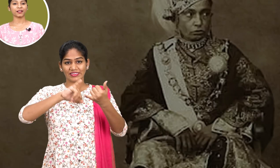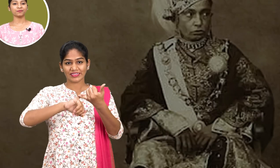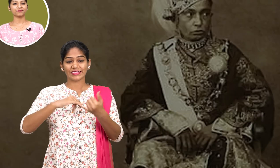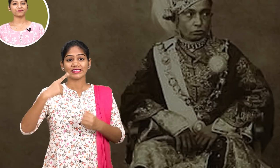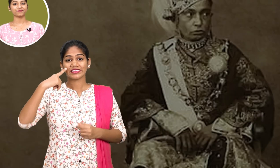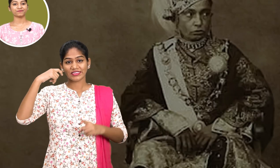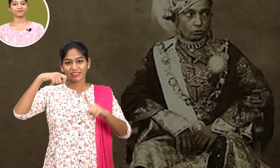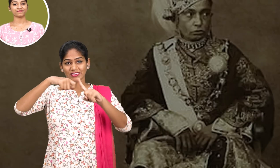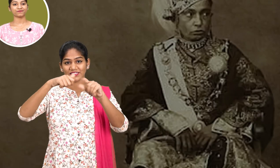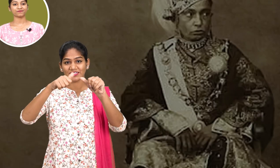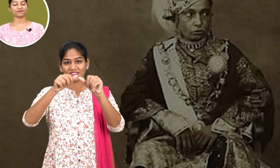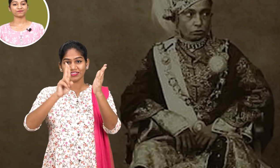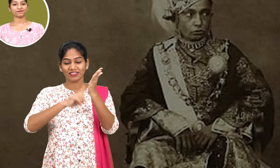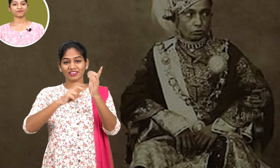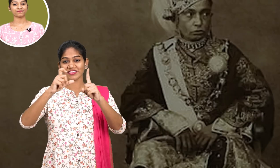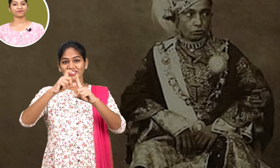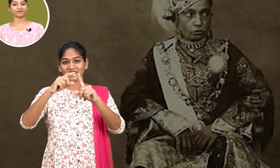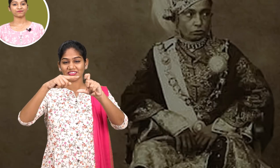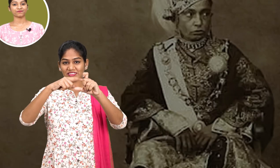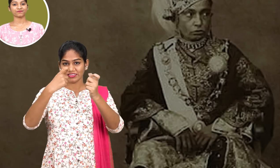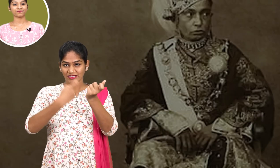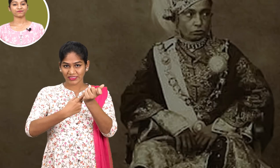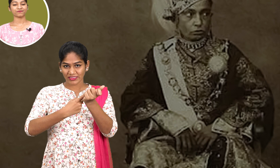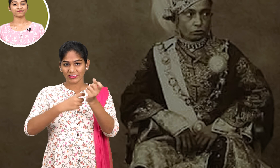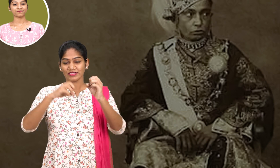Sikandar Begum,